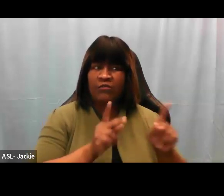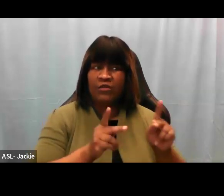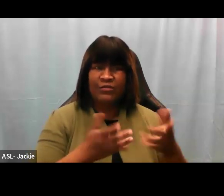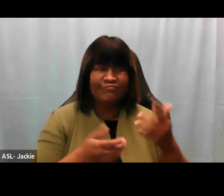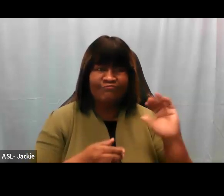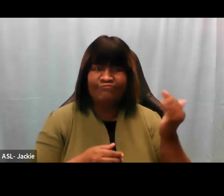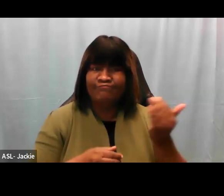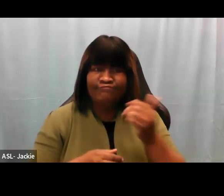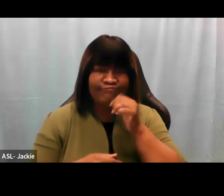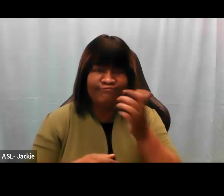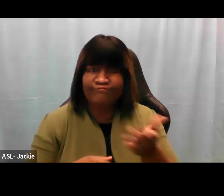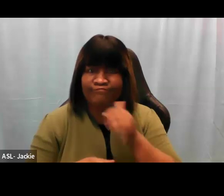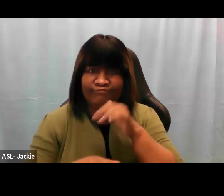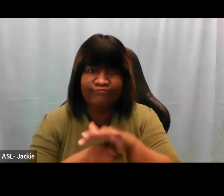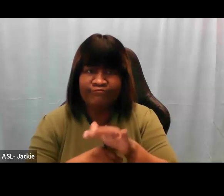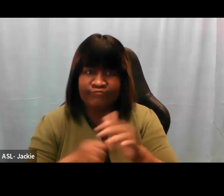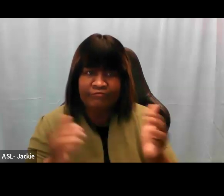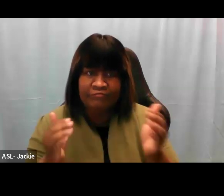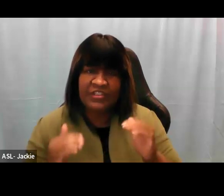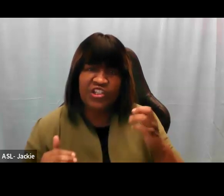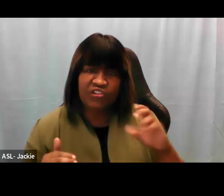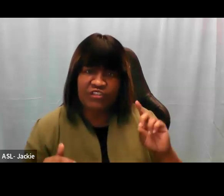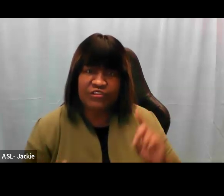practitioners. Next slide, please.